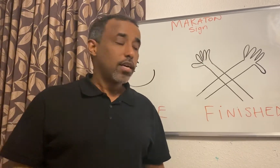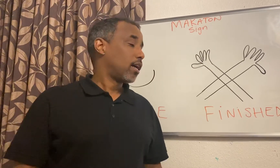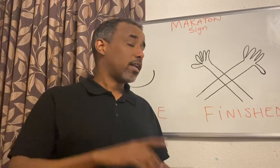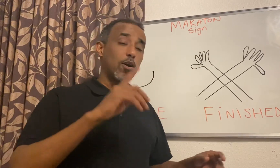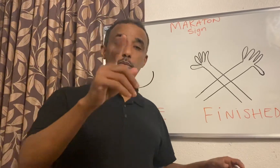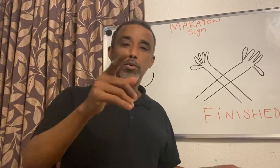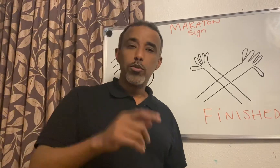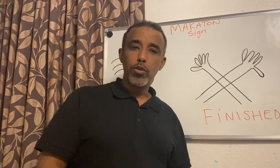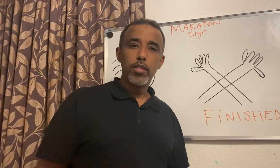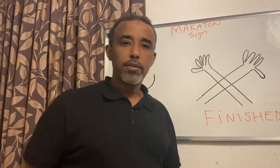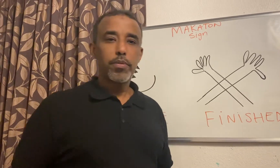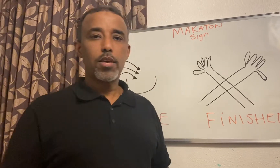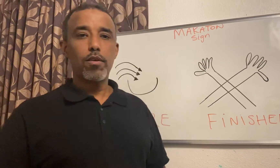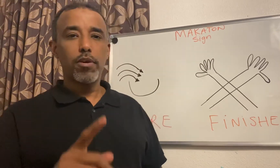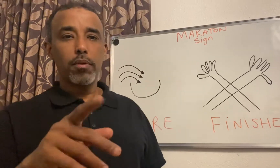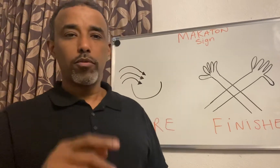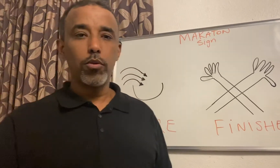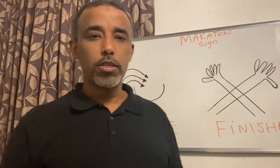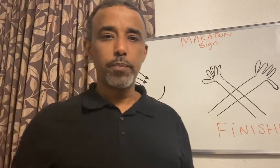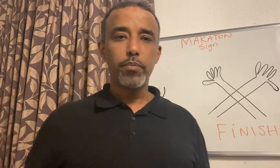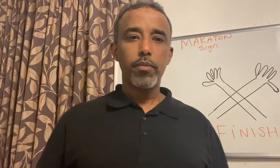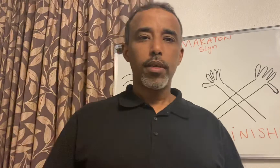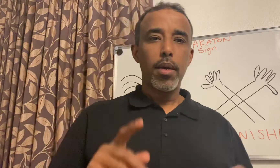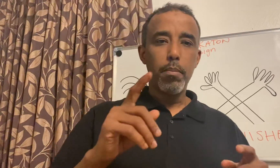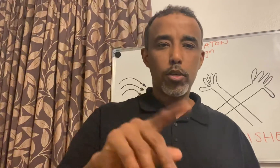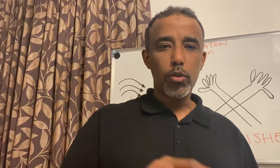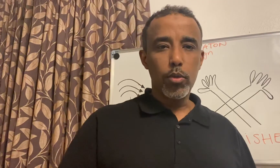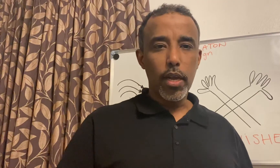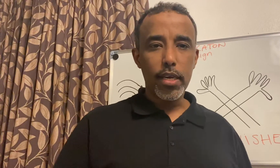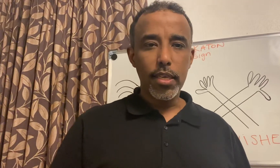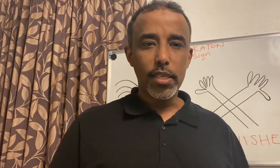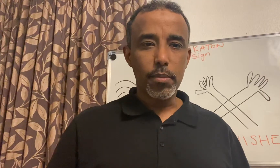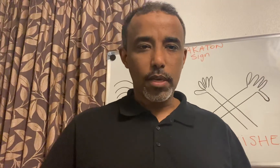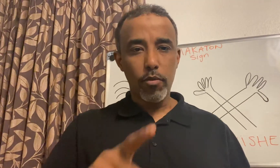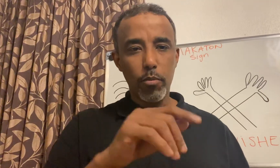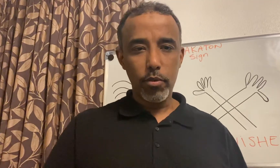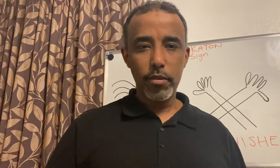and I hope you enjoy it. Thank you very much for watching. Make sure you like it and subscribe for more.